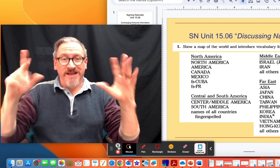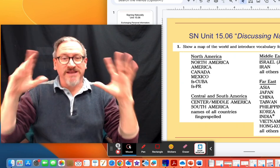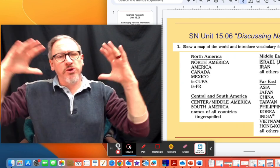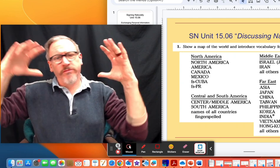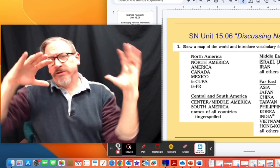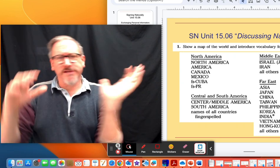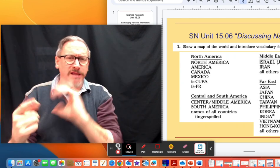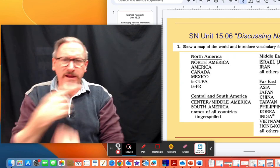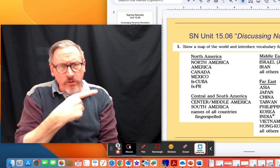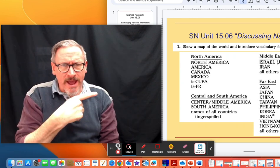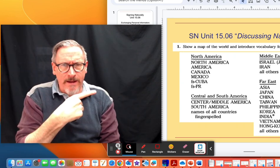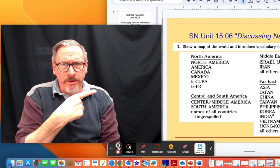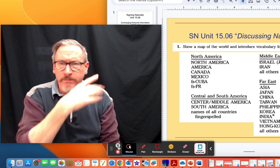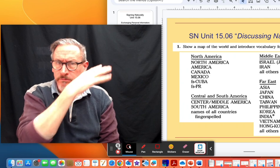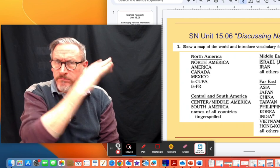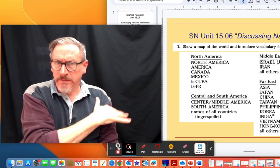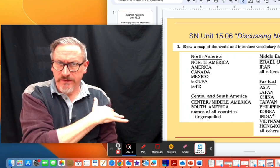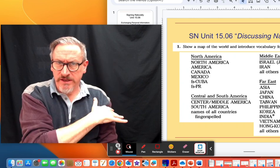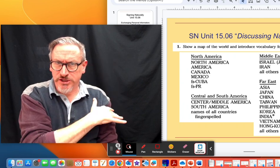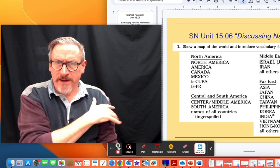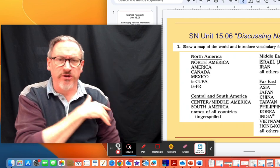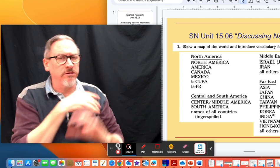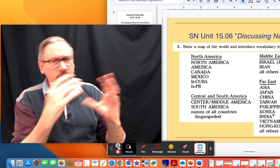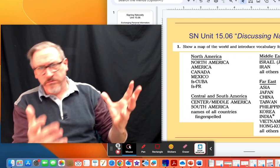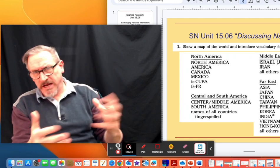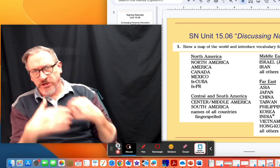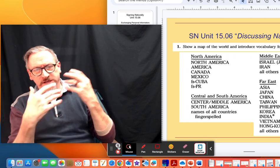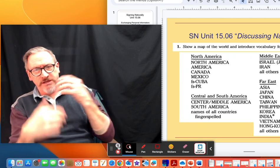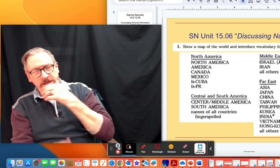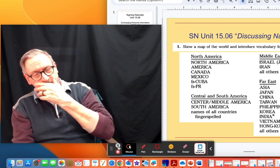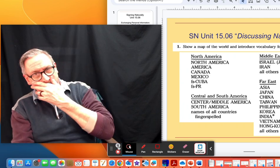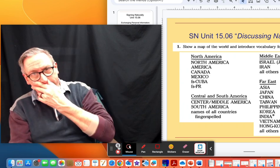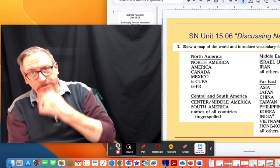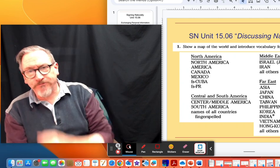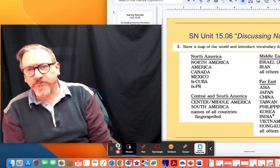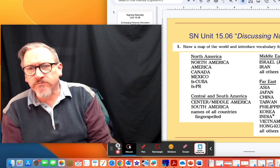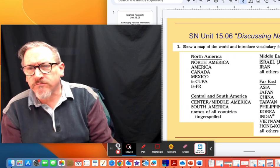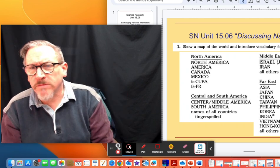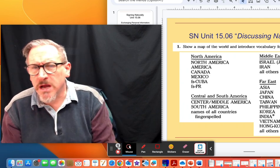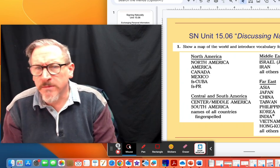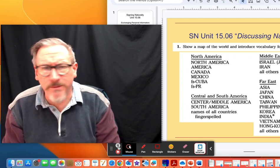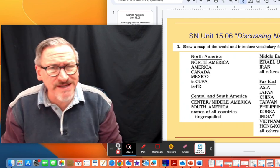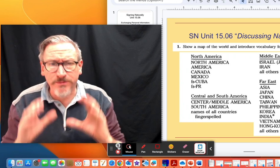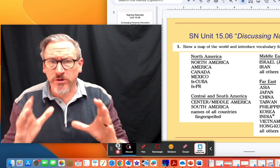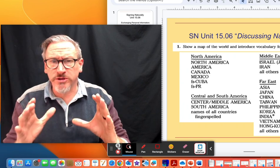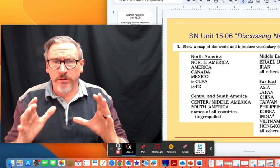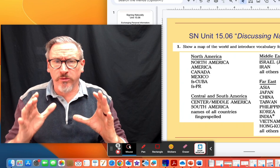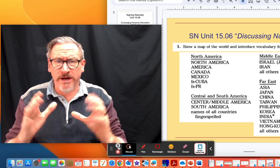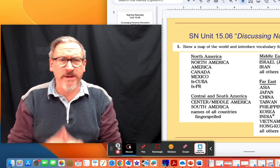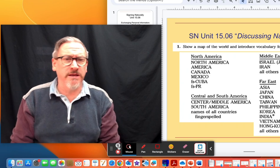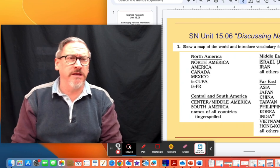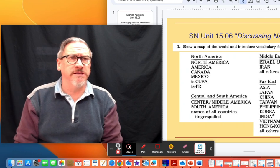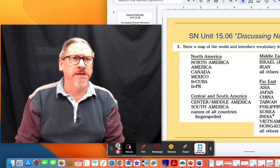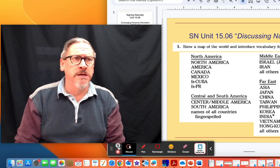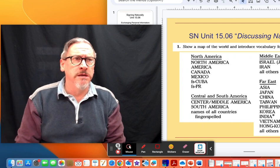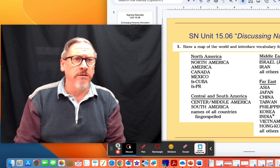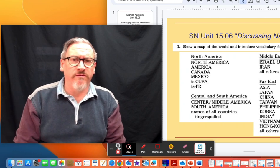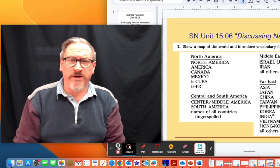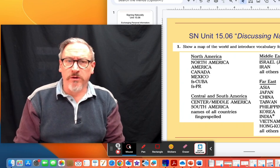Okay, so there's a lot of vocab in this chapter, nations and things like that. The best approach I will recommend